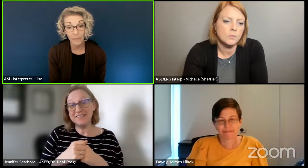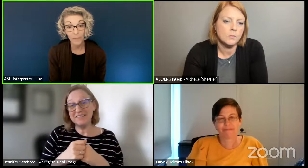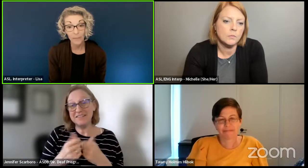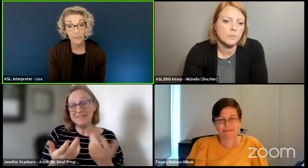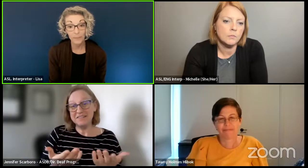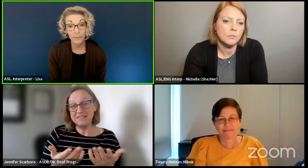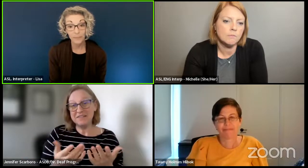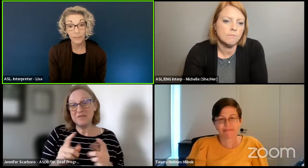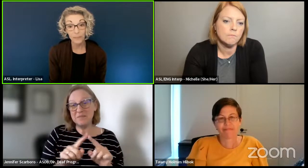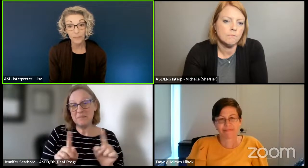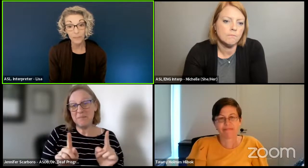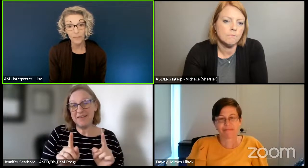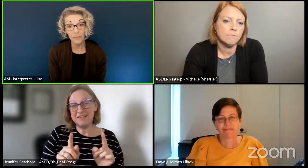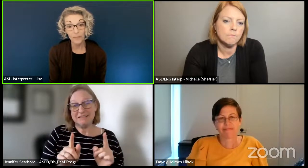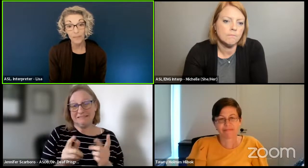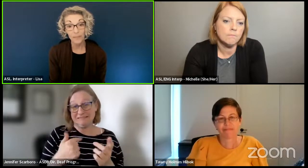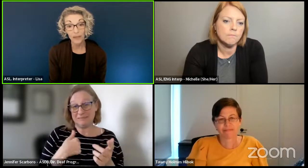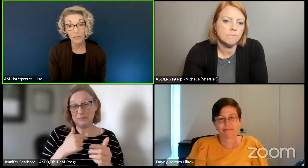that.